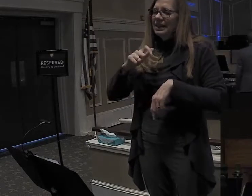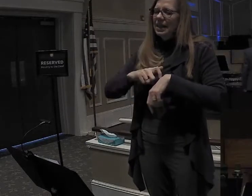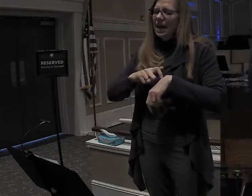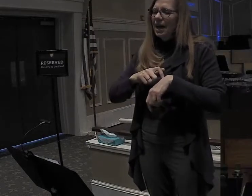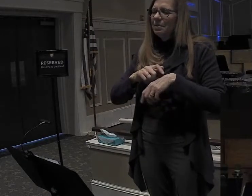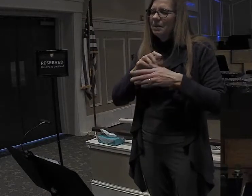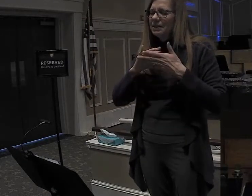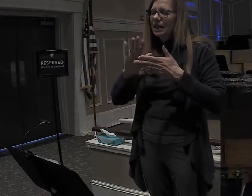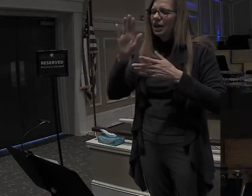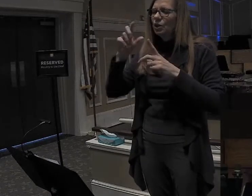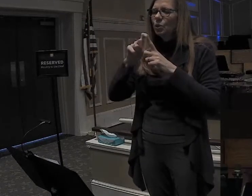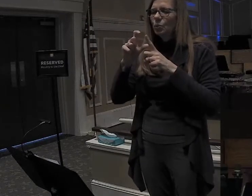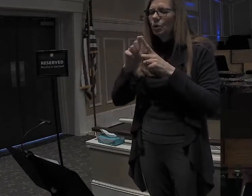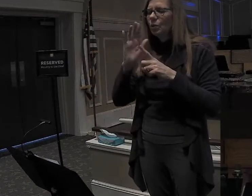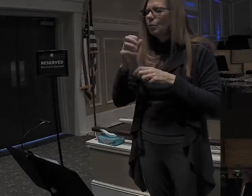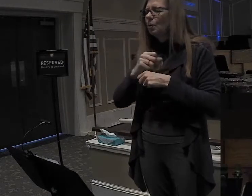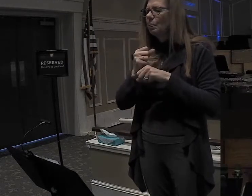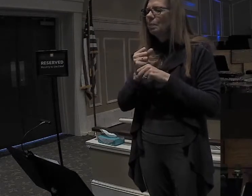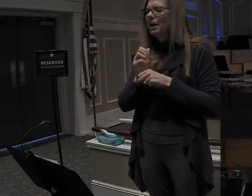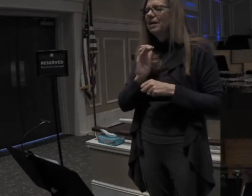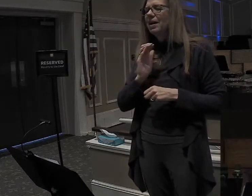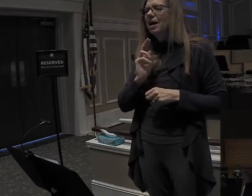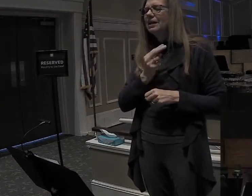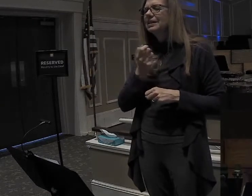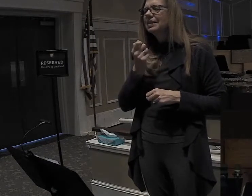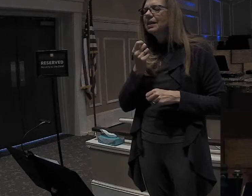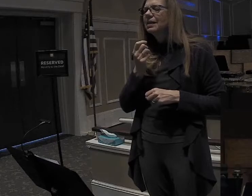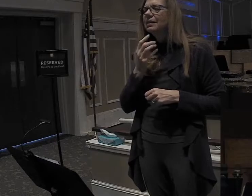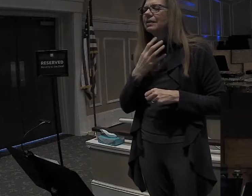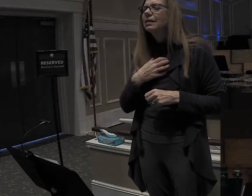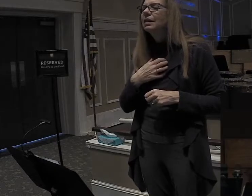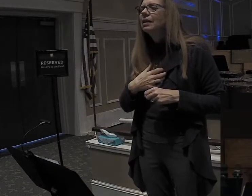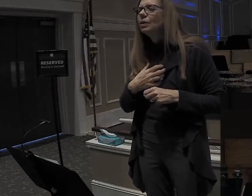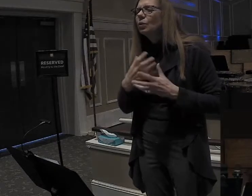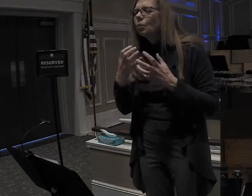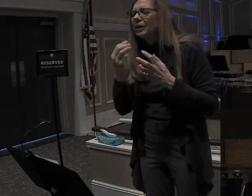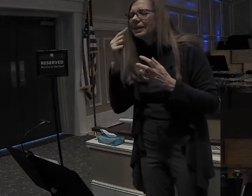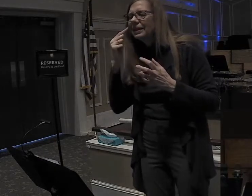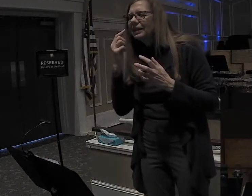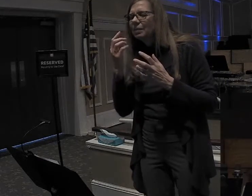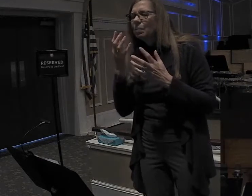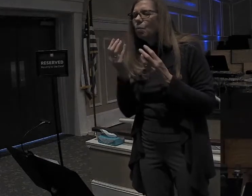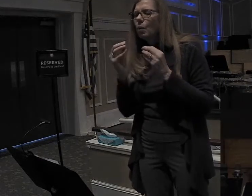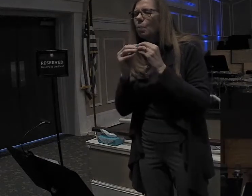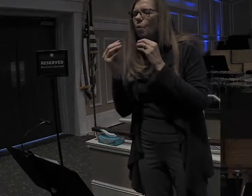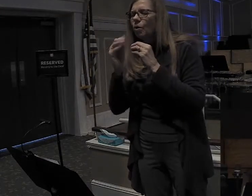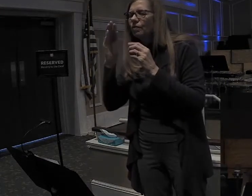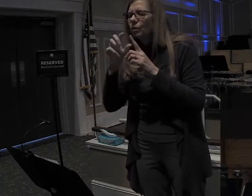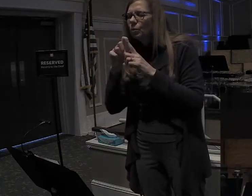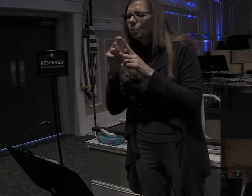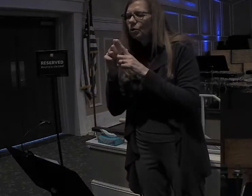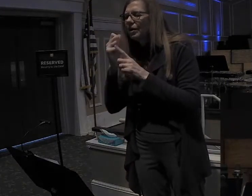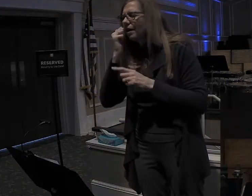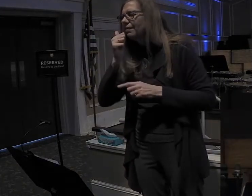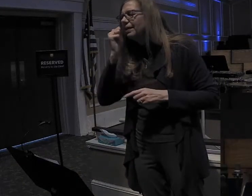only whet our appetite to hear more of your voice in your word every day of our life.